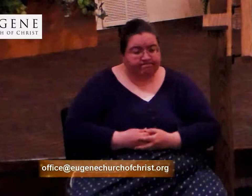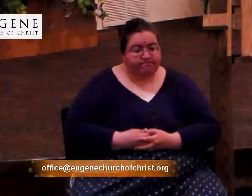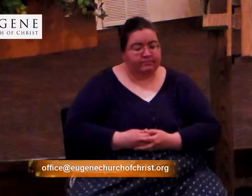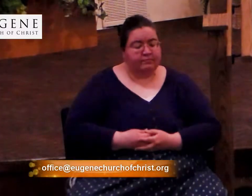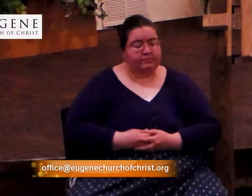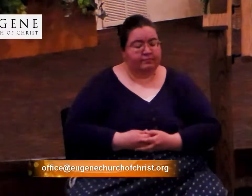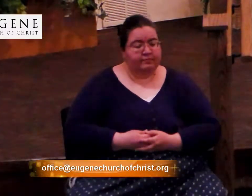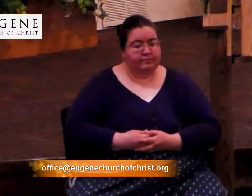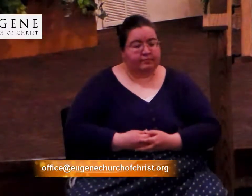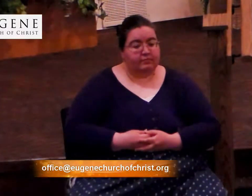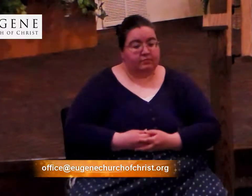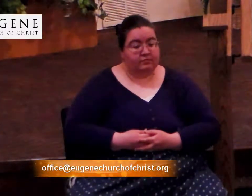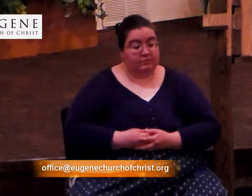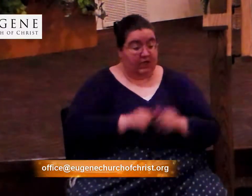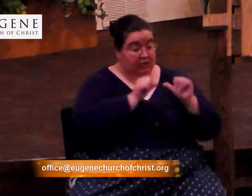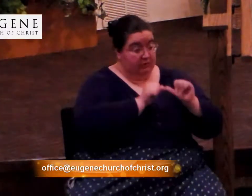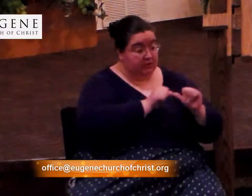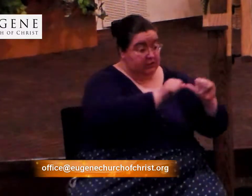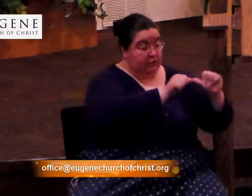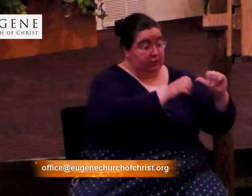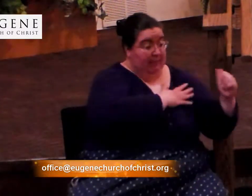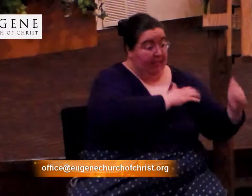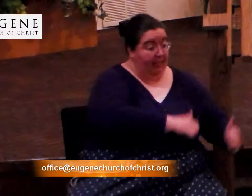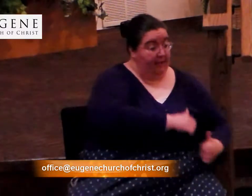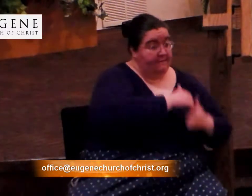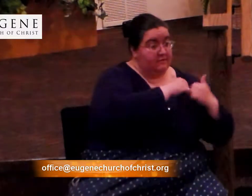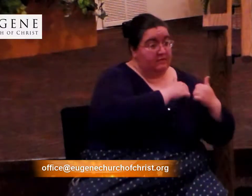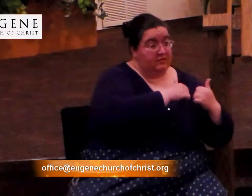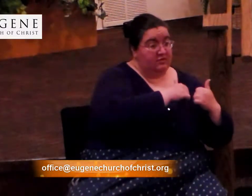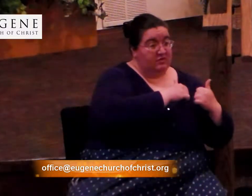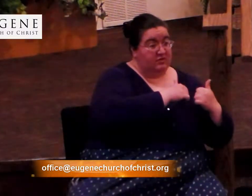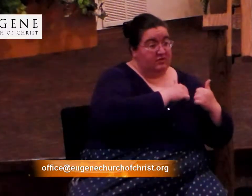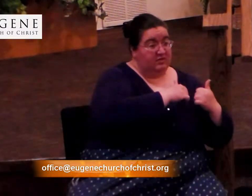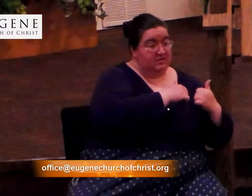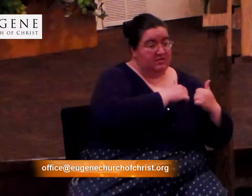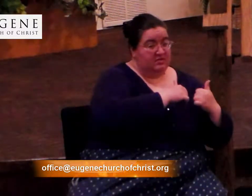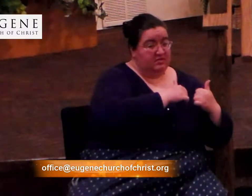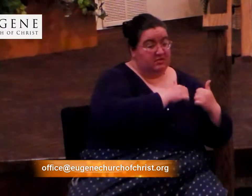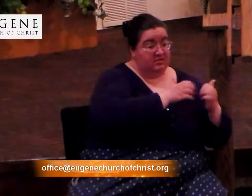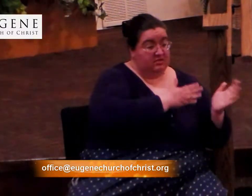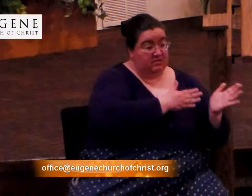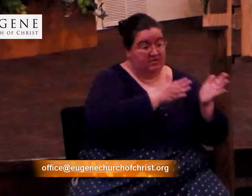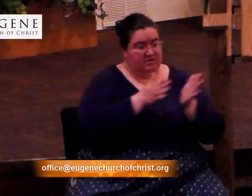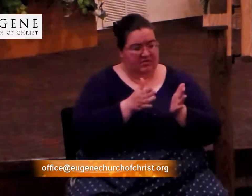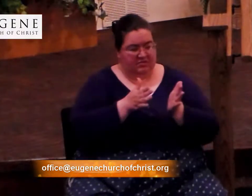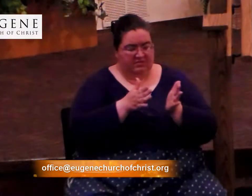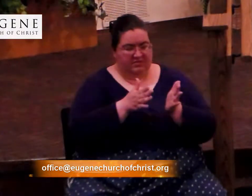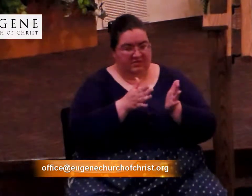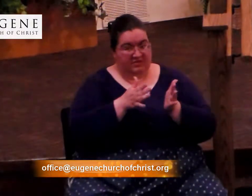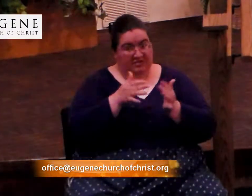is, do I continue on with life, or do I remember my family? Do I remember where I came